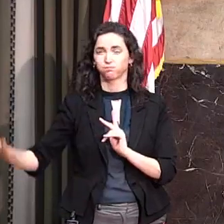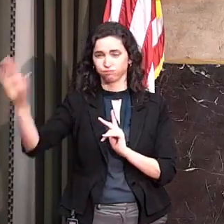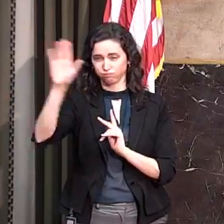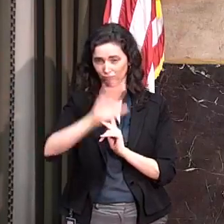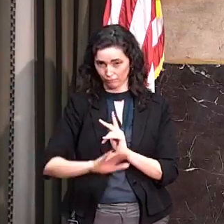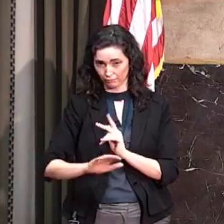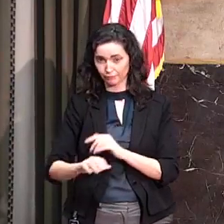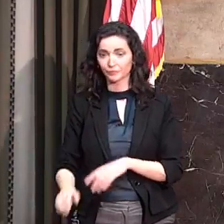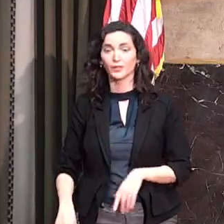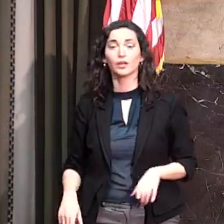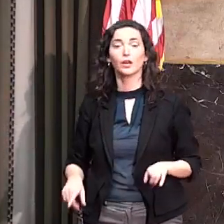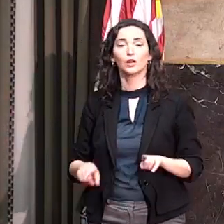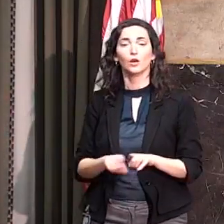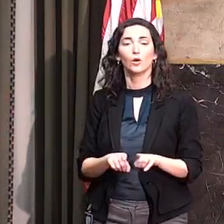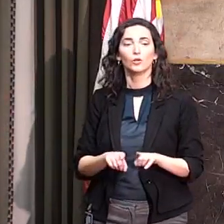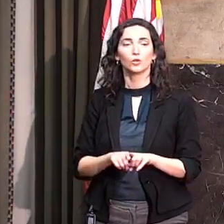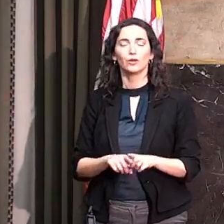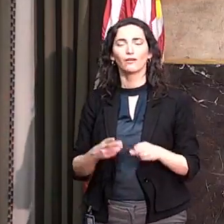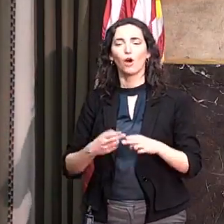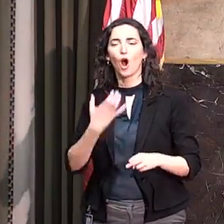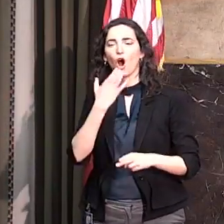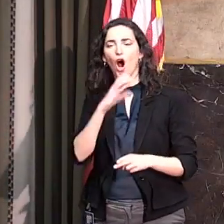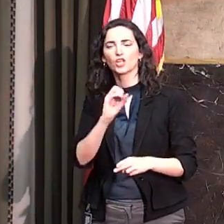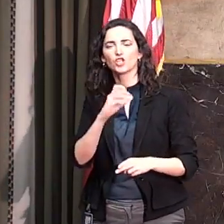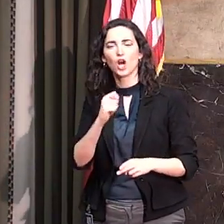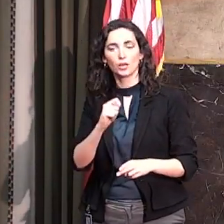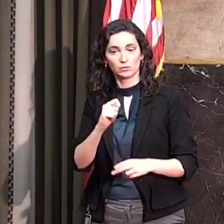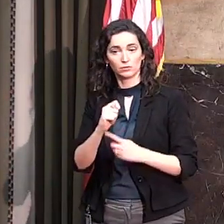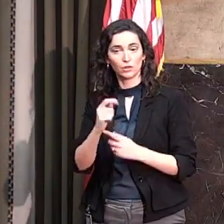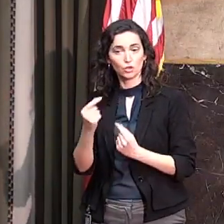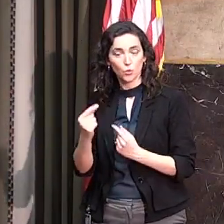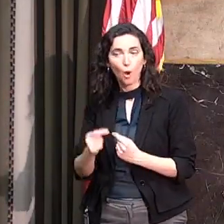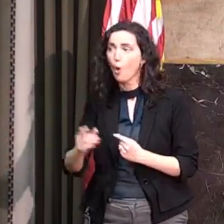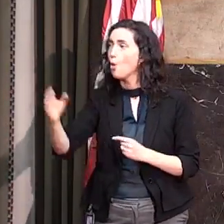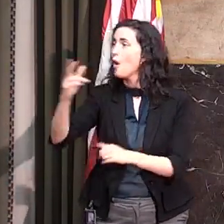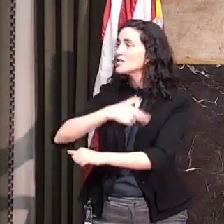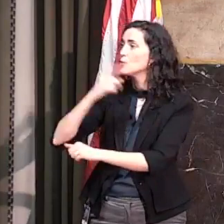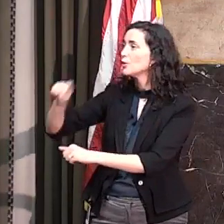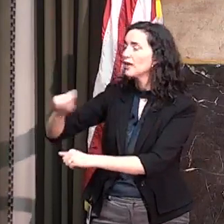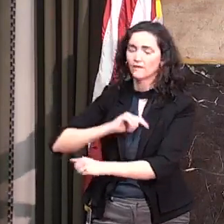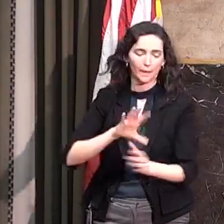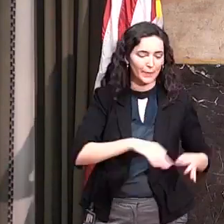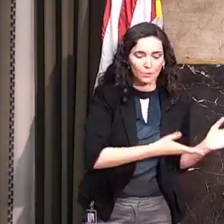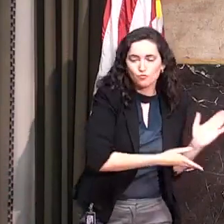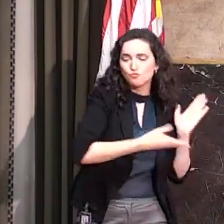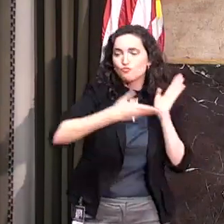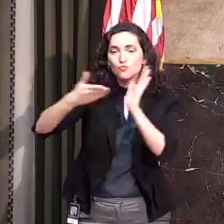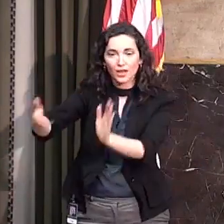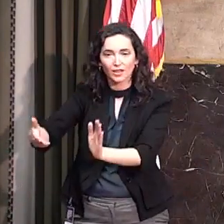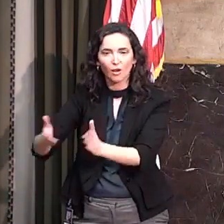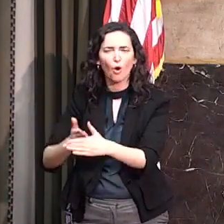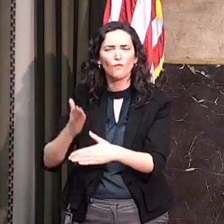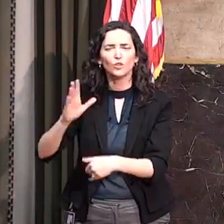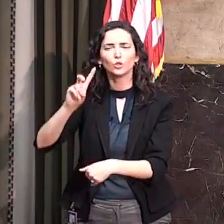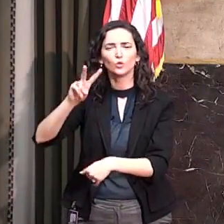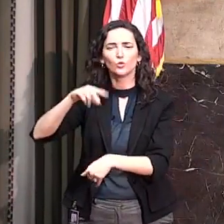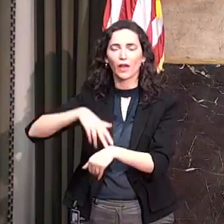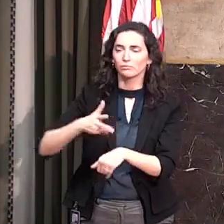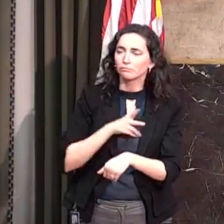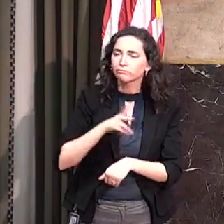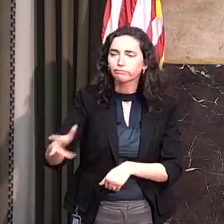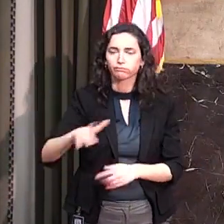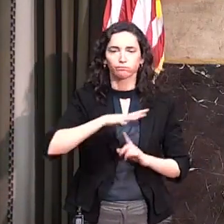to 10,000 hotshot missions where they're transporting things to hospitals and other healthcare providers and so forth.